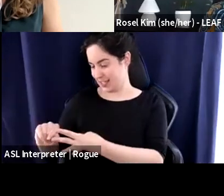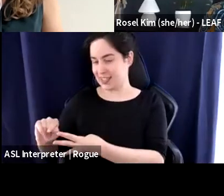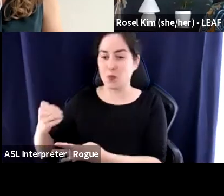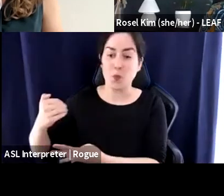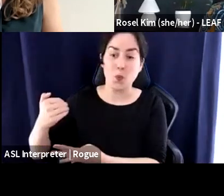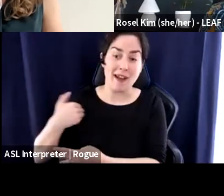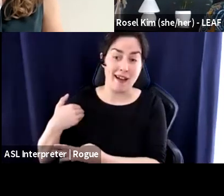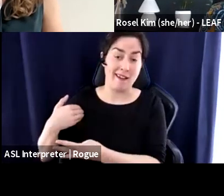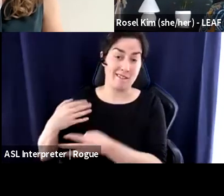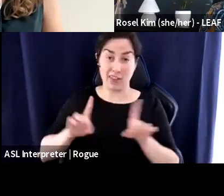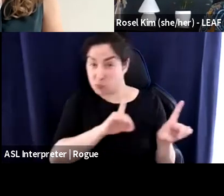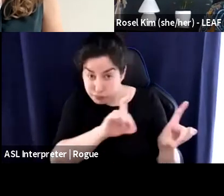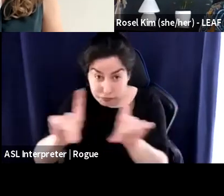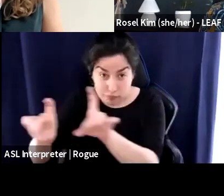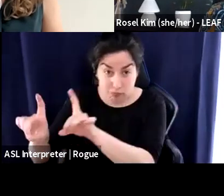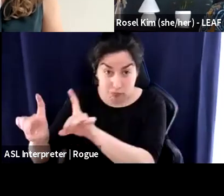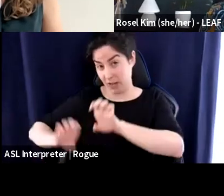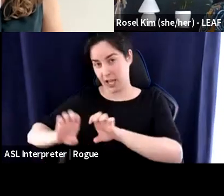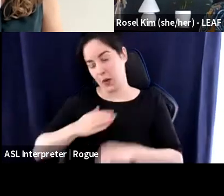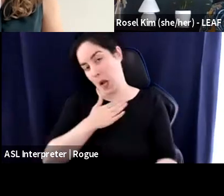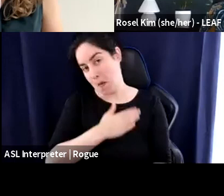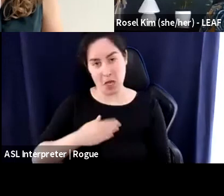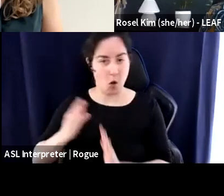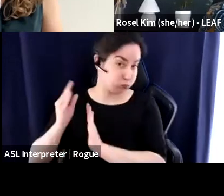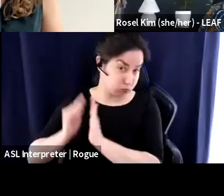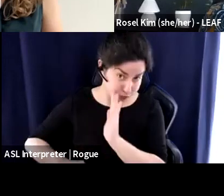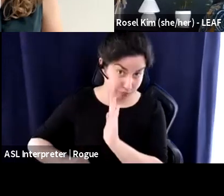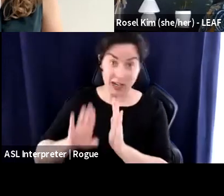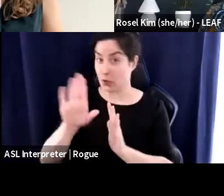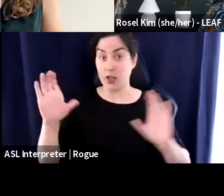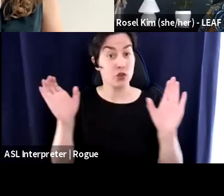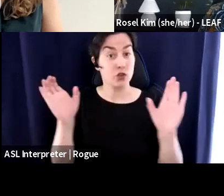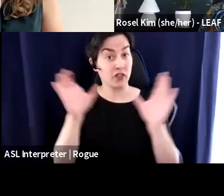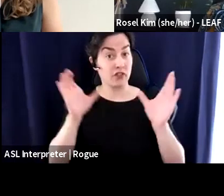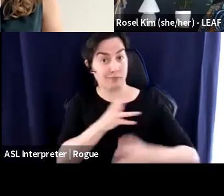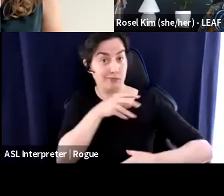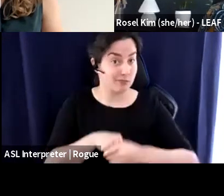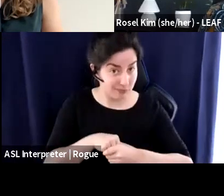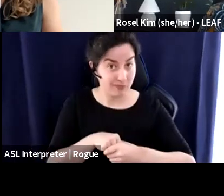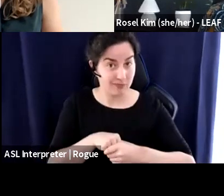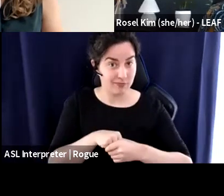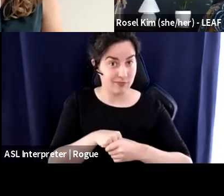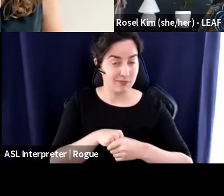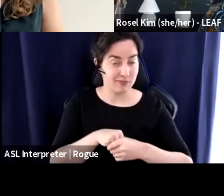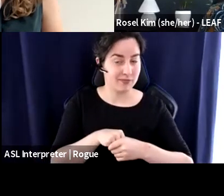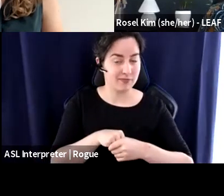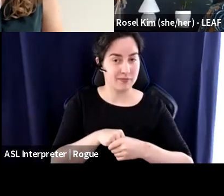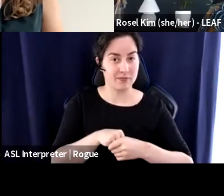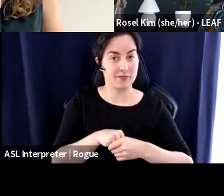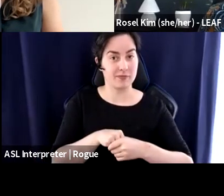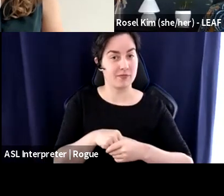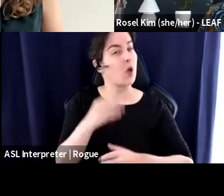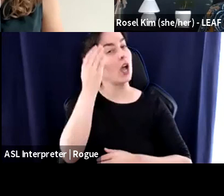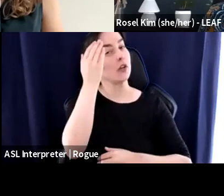fill out the evaluation and to get your certificate of participation, knowing that there's